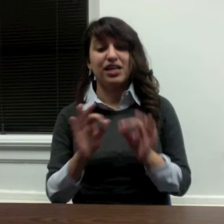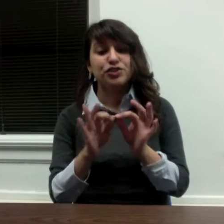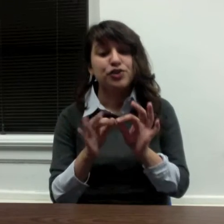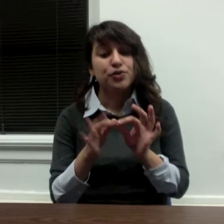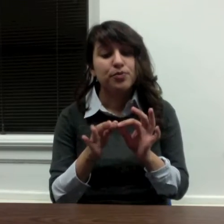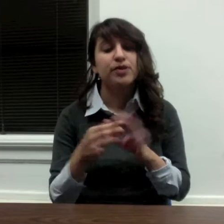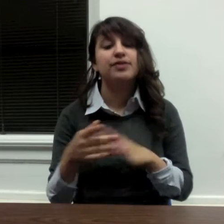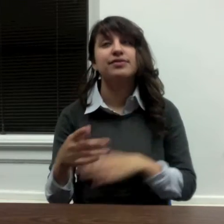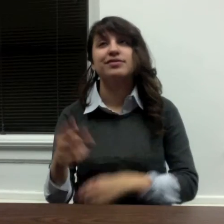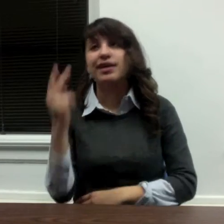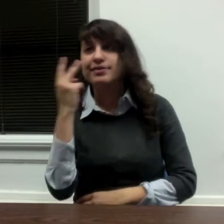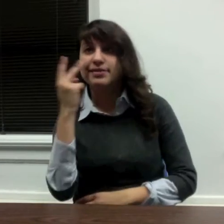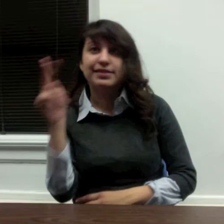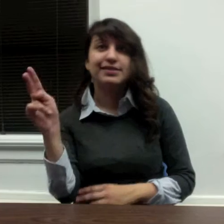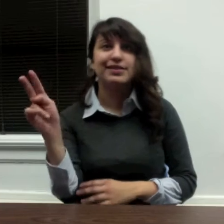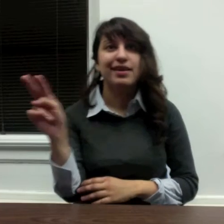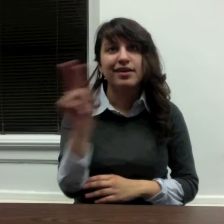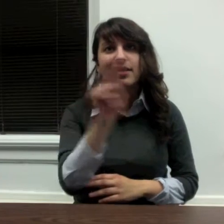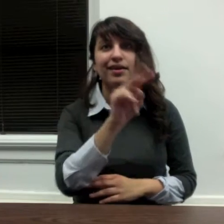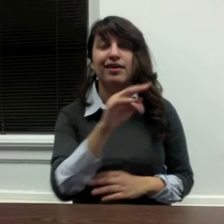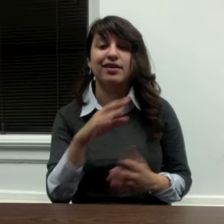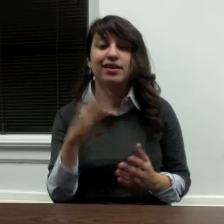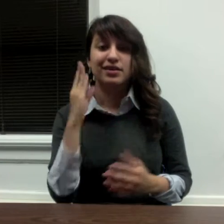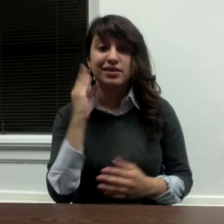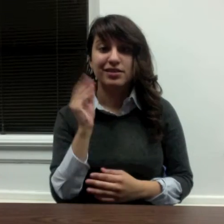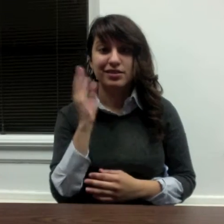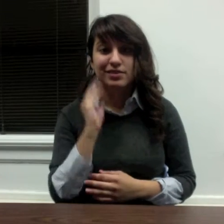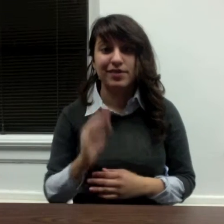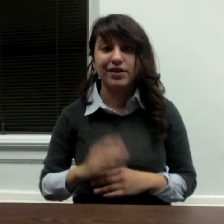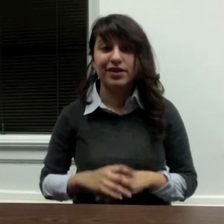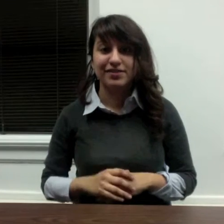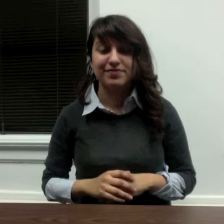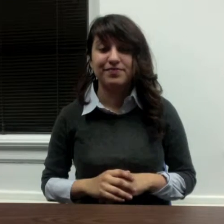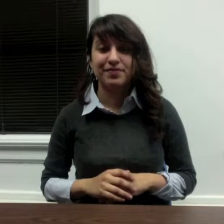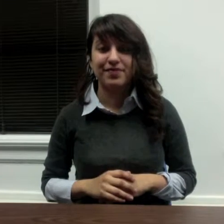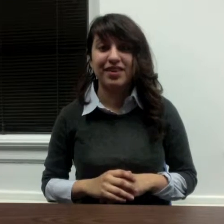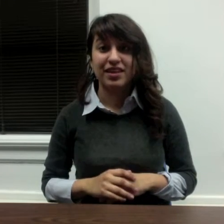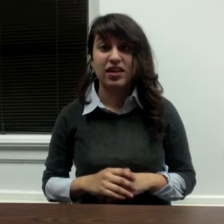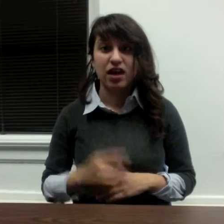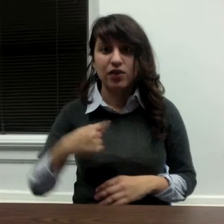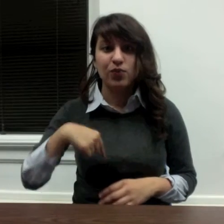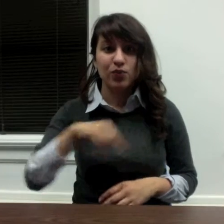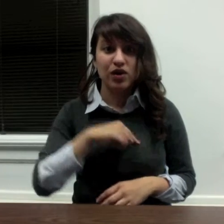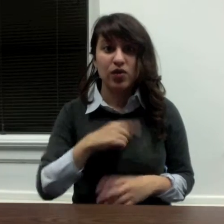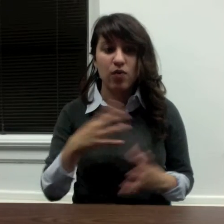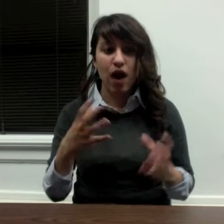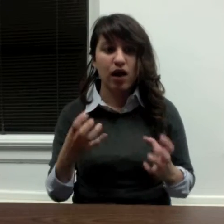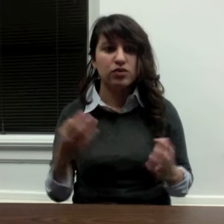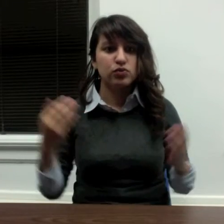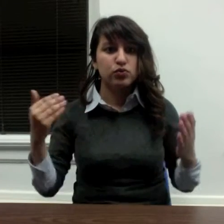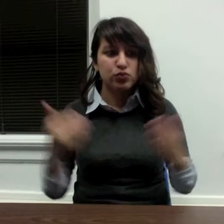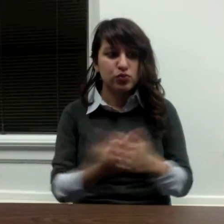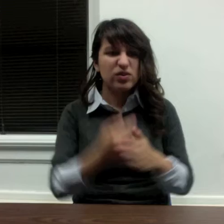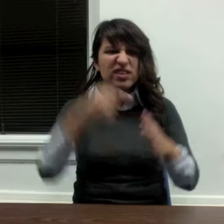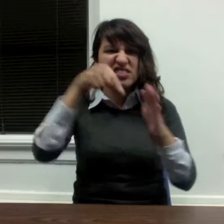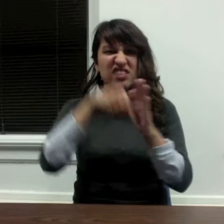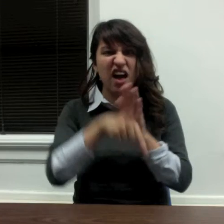seen it all. We're looking for some new, in-depth workshops that those